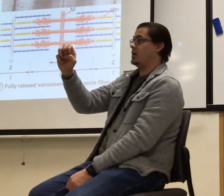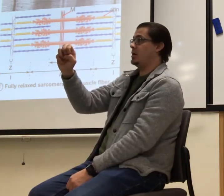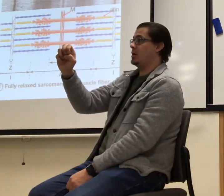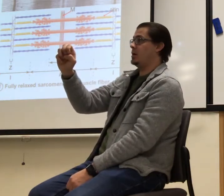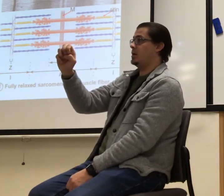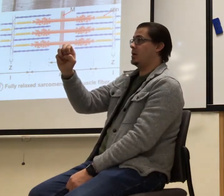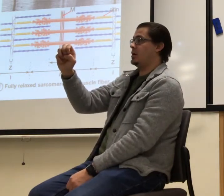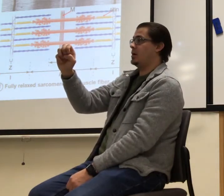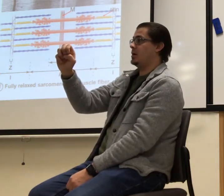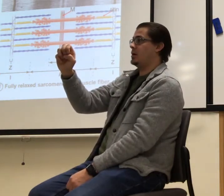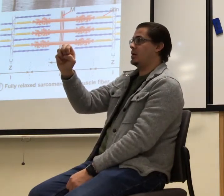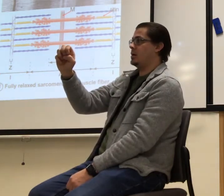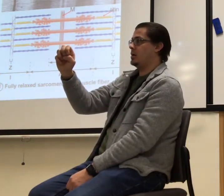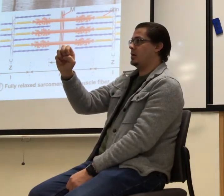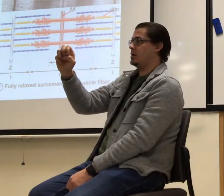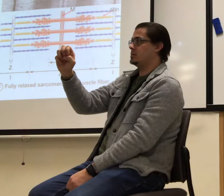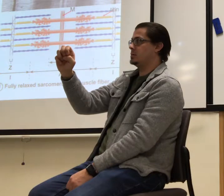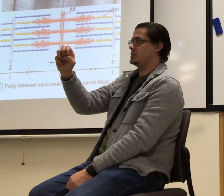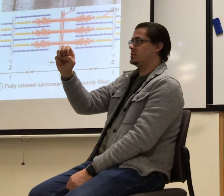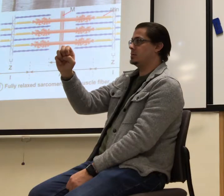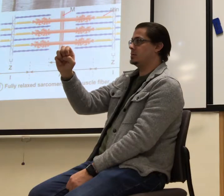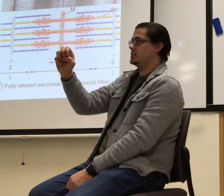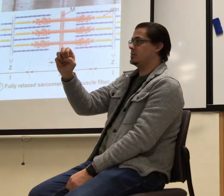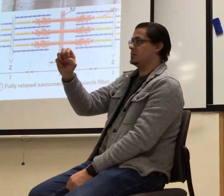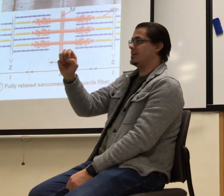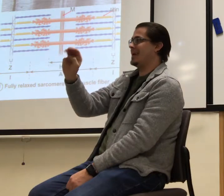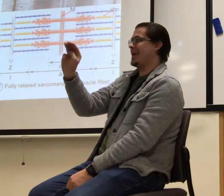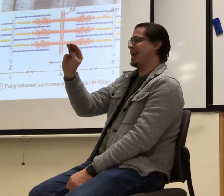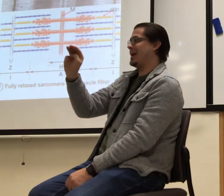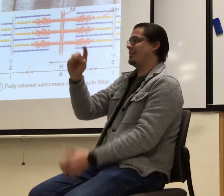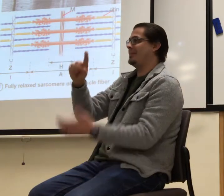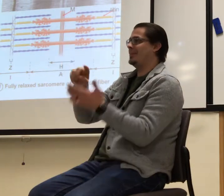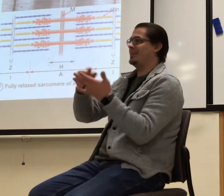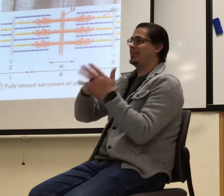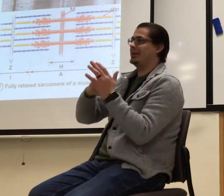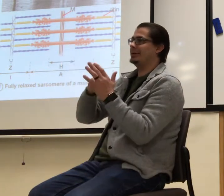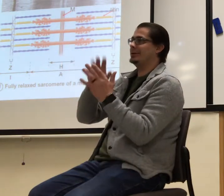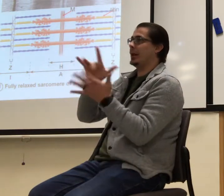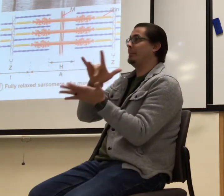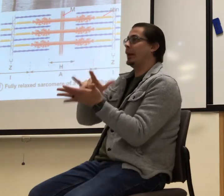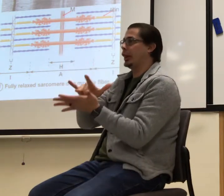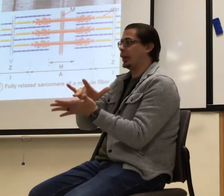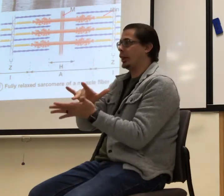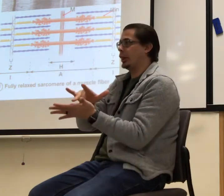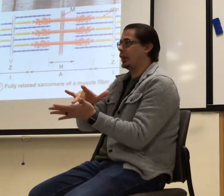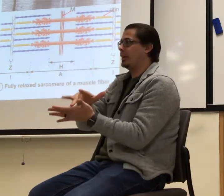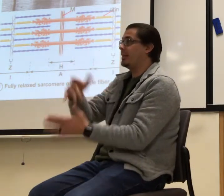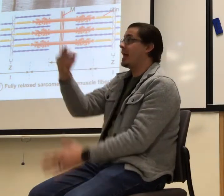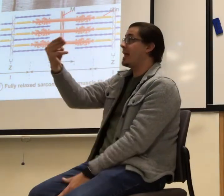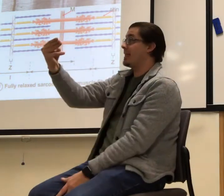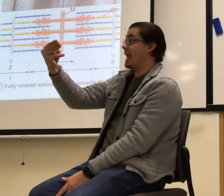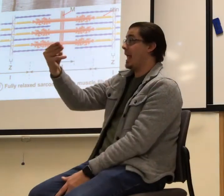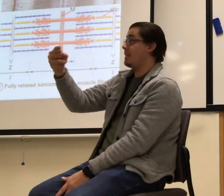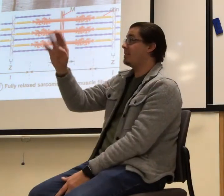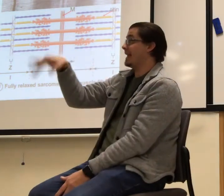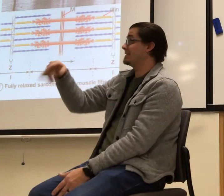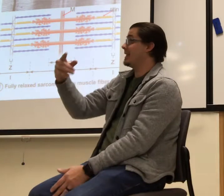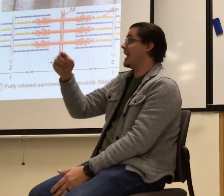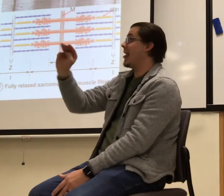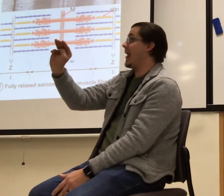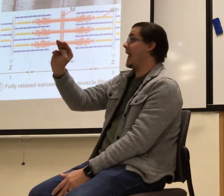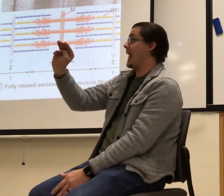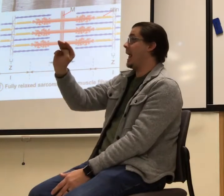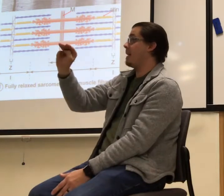M stands for middle. Again, it's another German word, but let's just say it stands for middle. It's right in the middle of the sarcomere, and